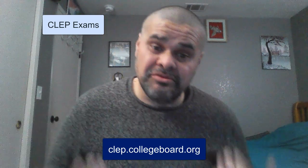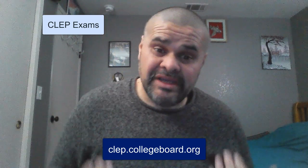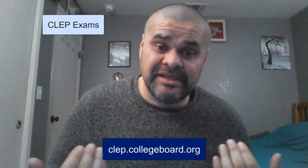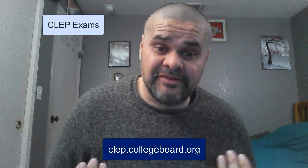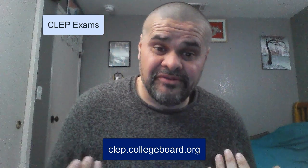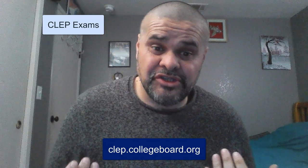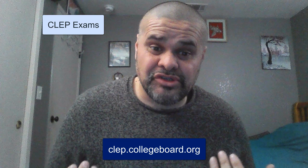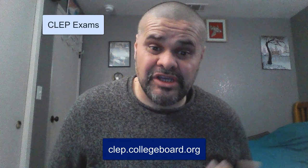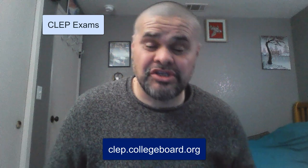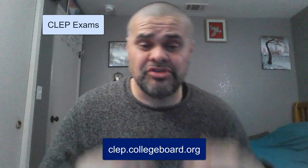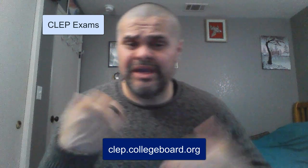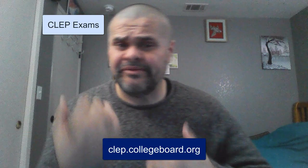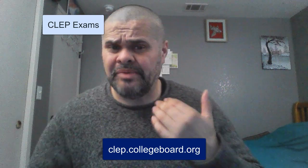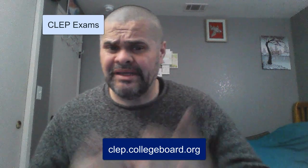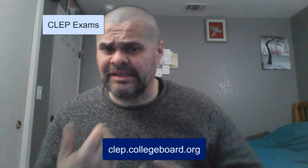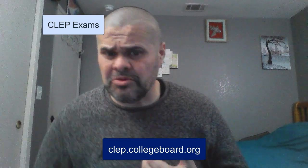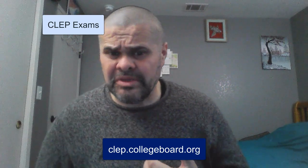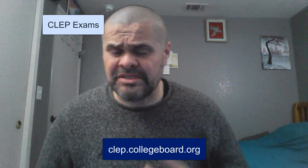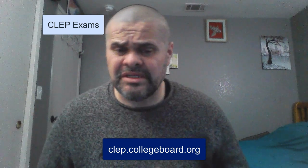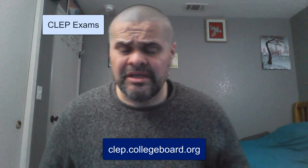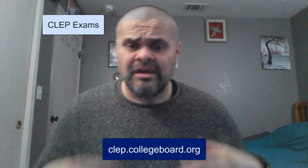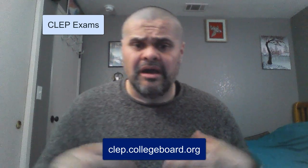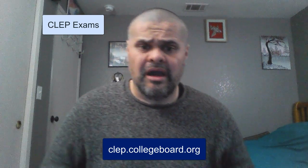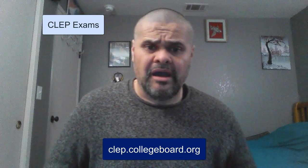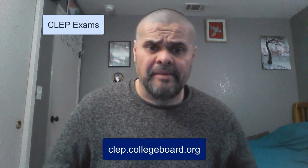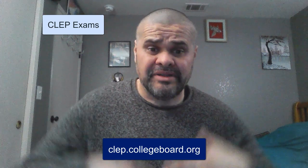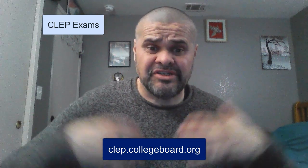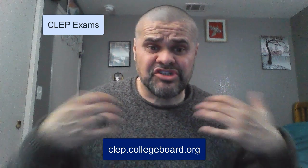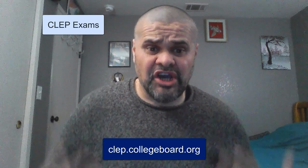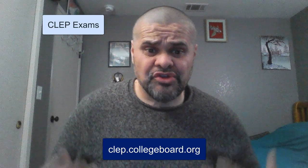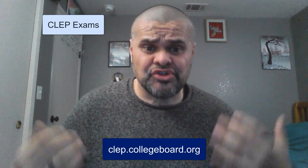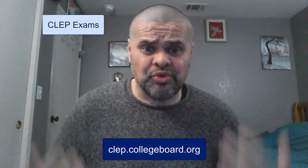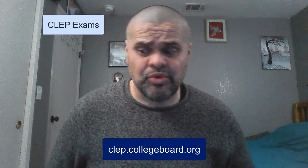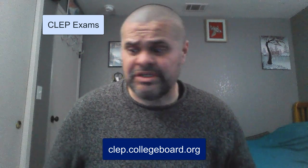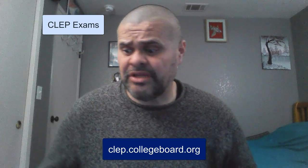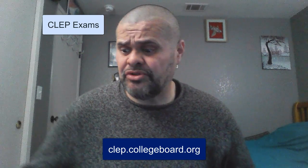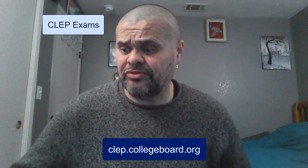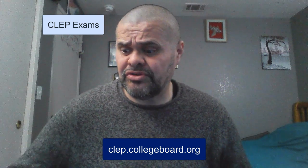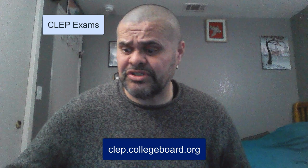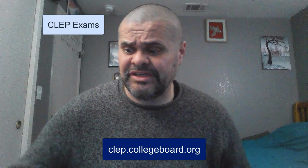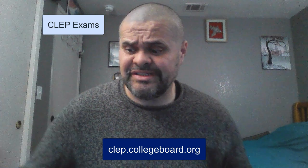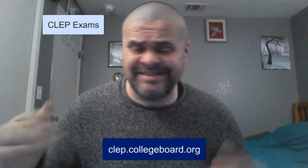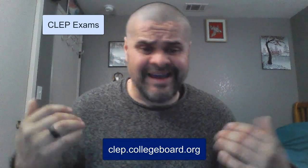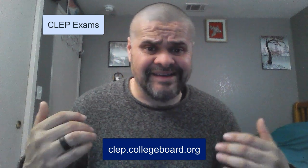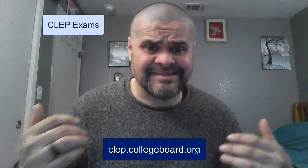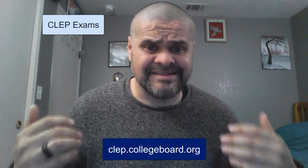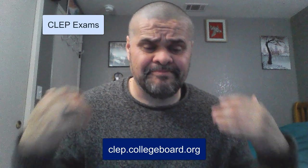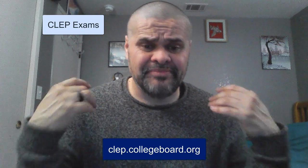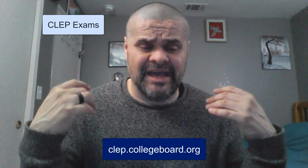may get free education, you may have to pay a little bit, but there's other schools and other universities